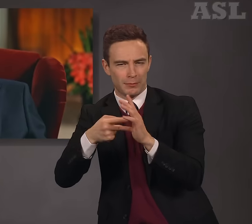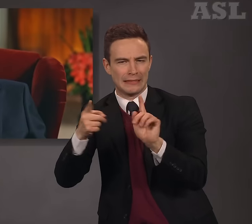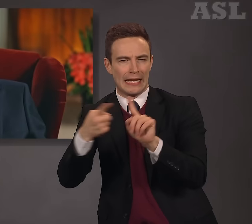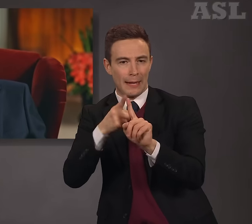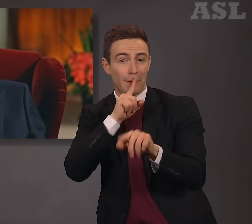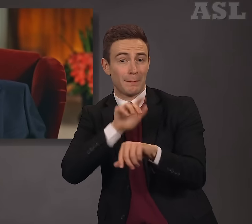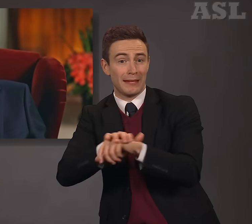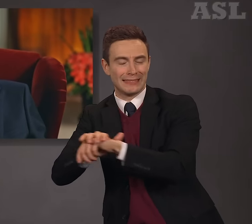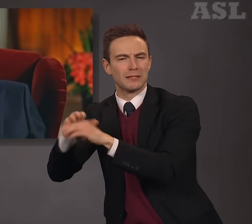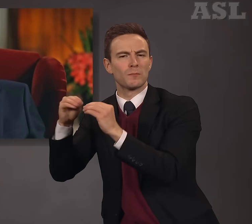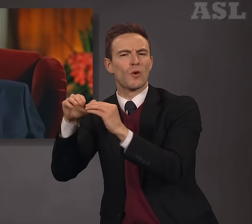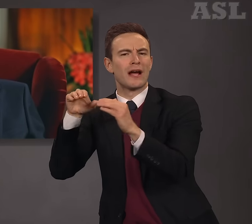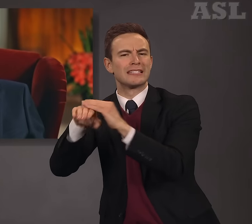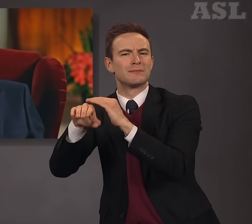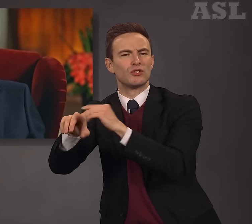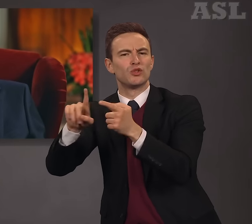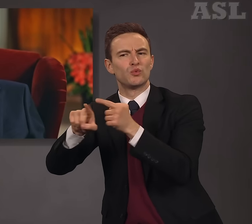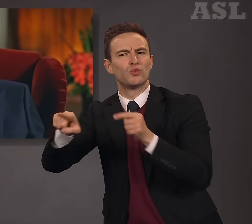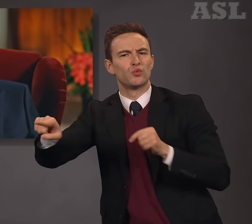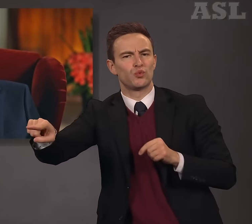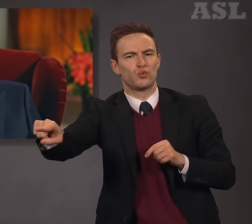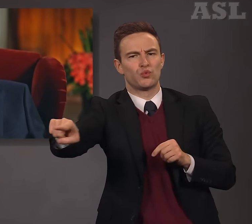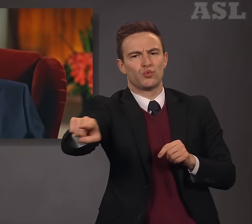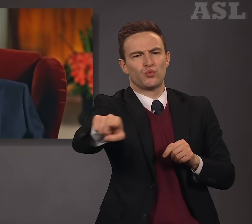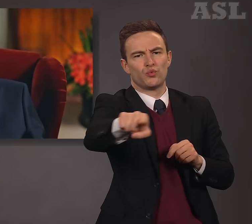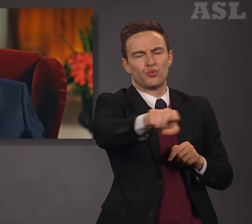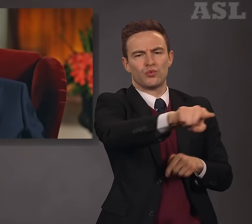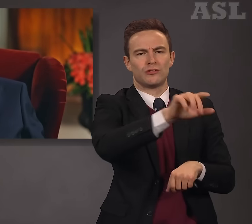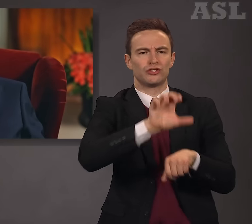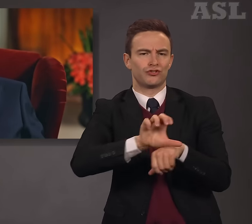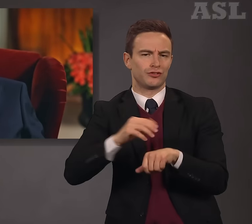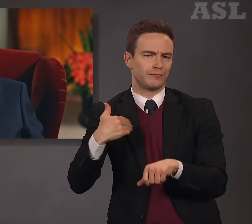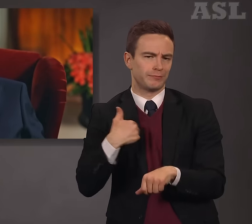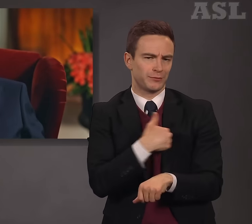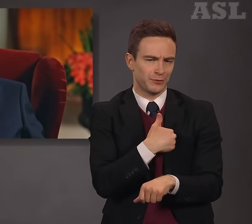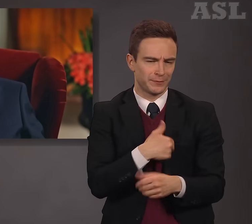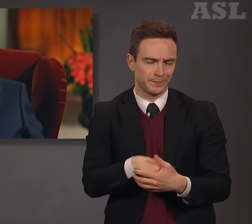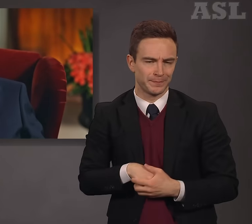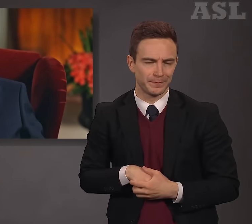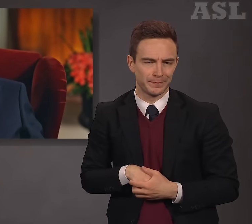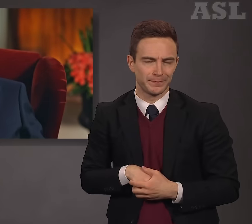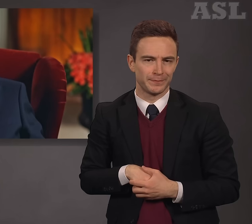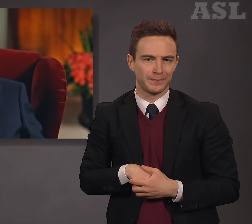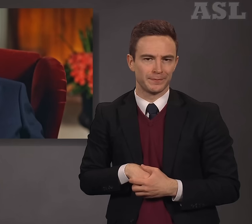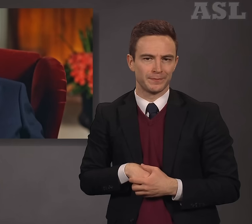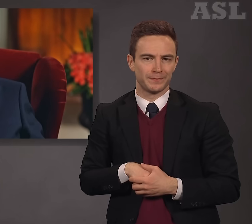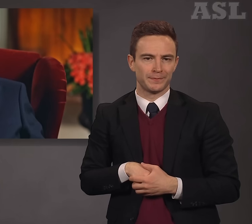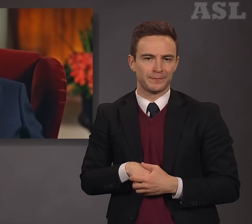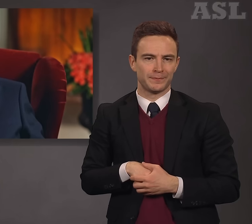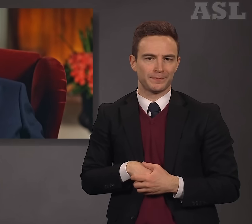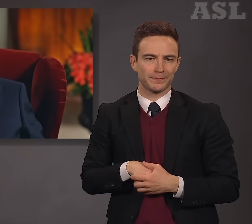make the temple blessings more accessible to members of the church.